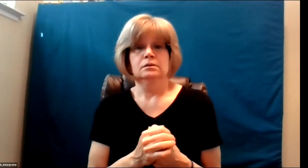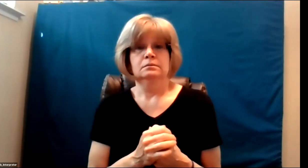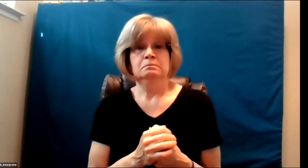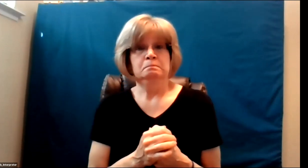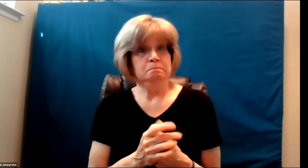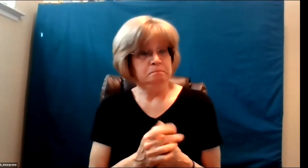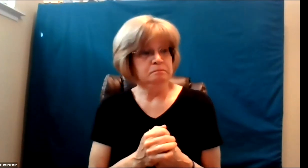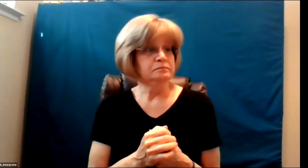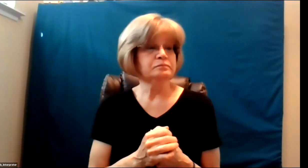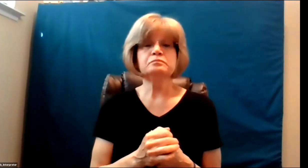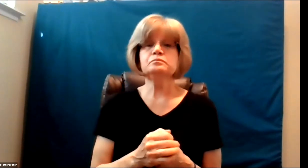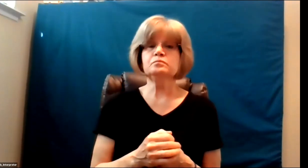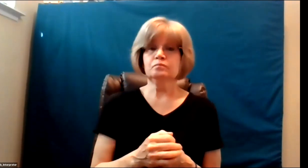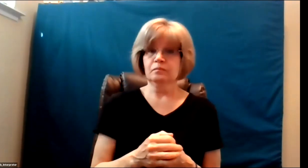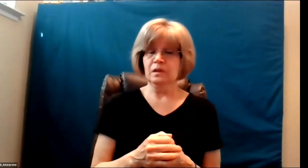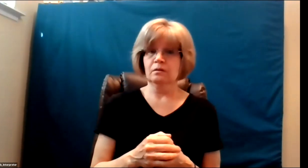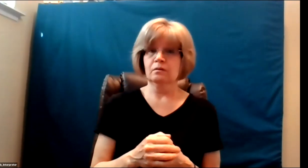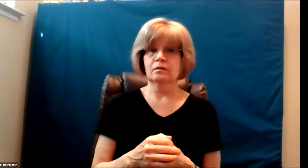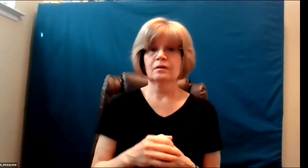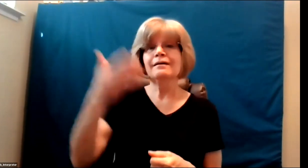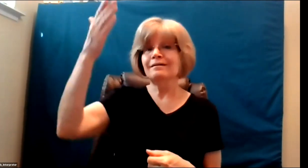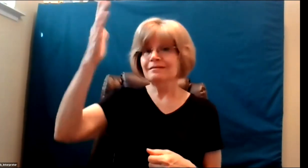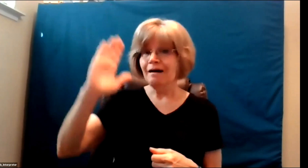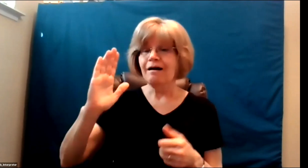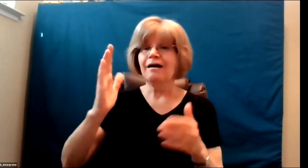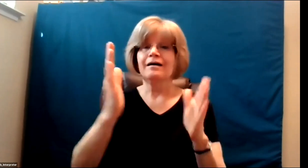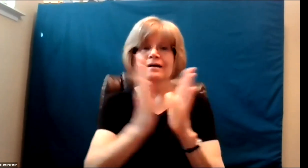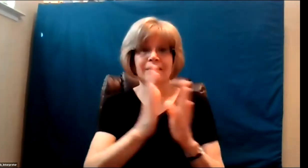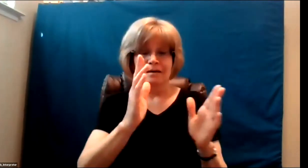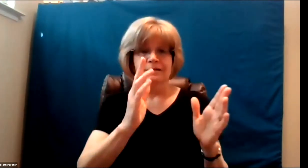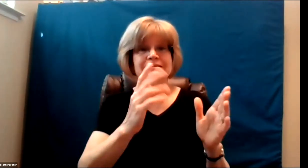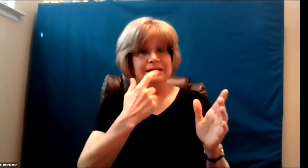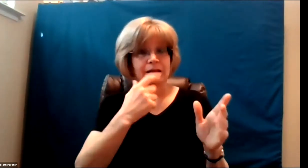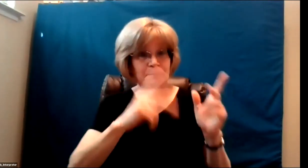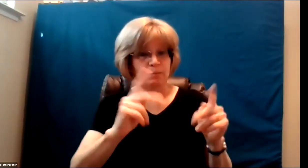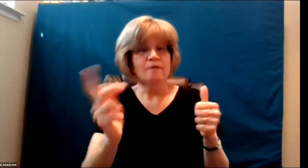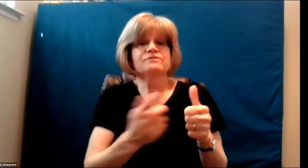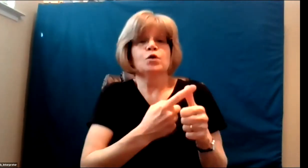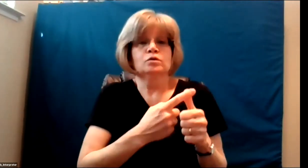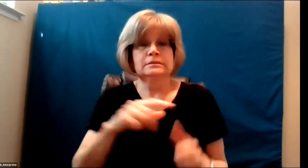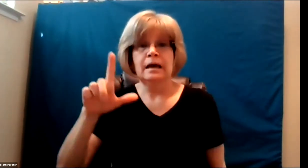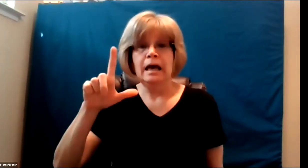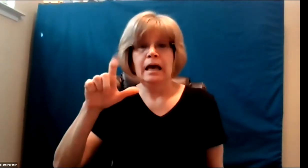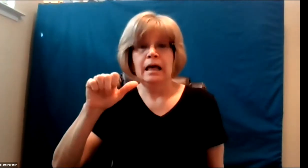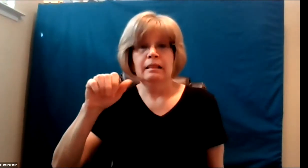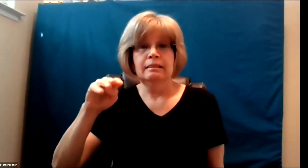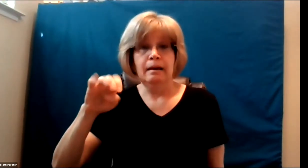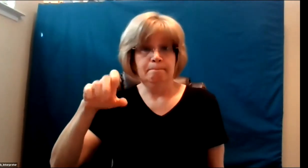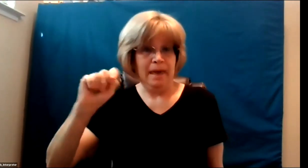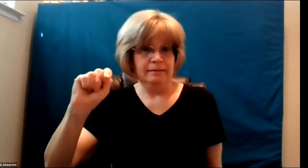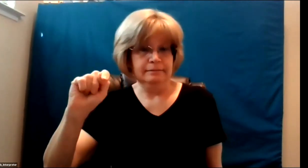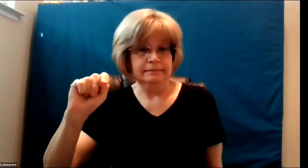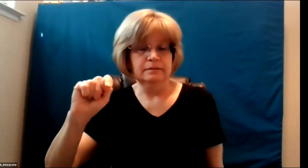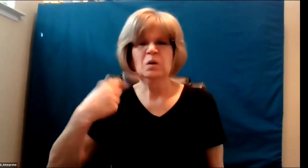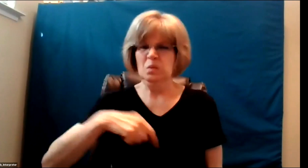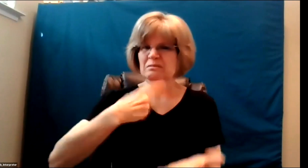Well, first, as you heard Pastor Eva say with the children, God's people lament. This is something we talked about back in Advent, you